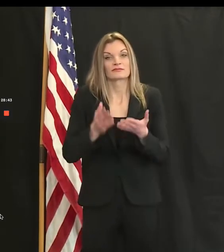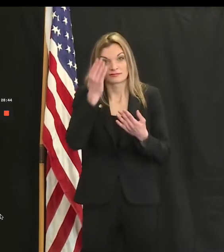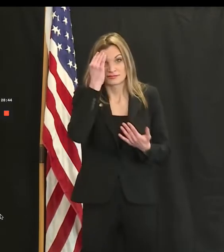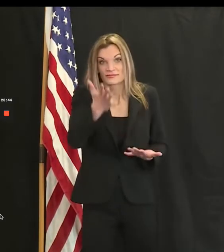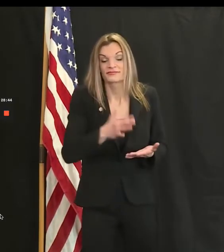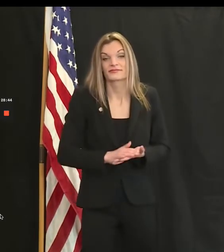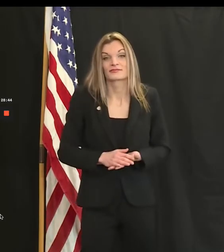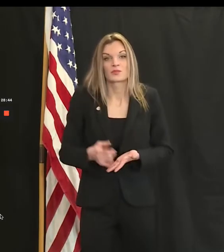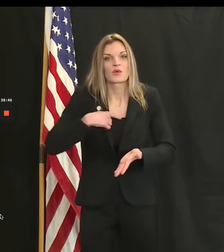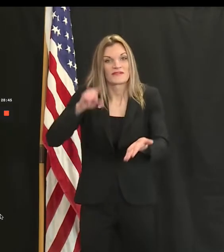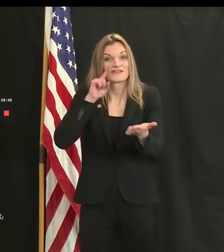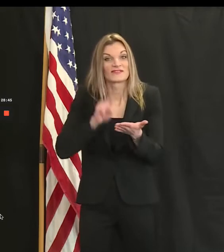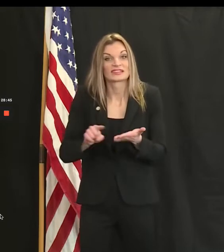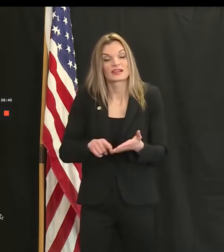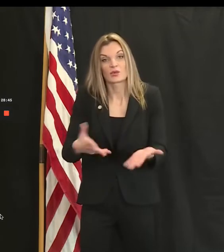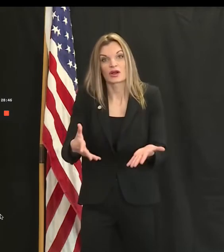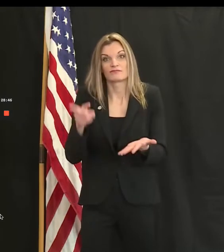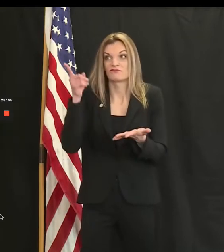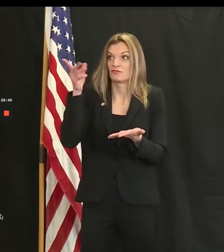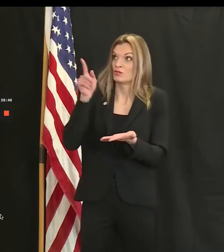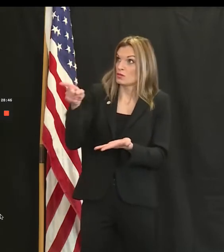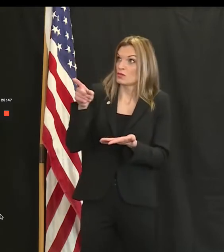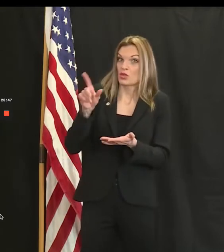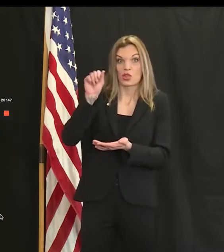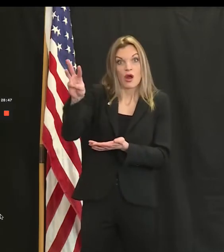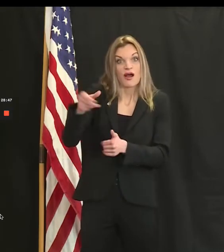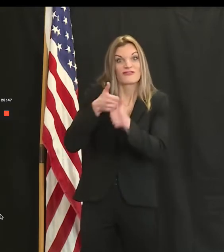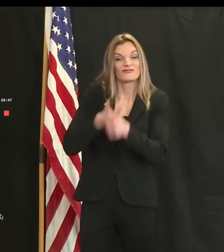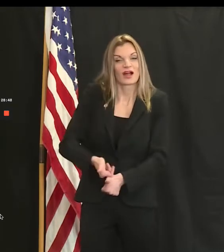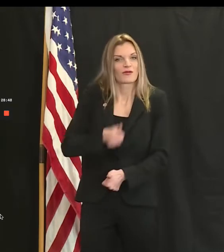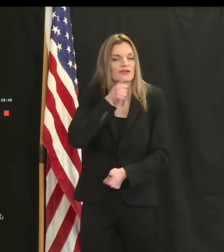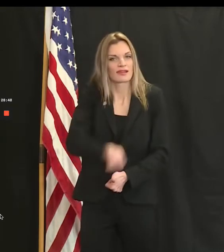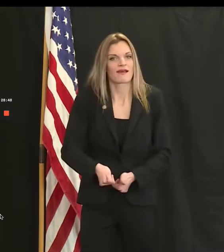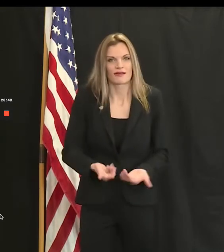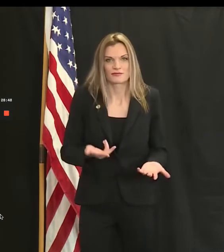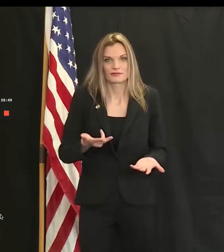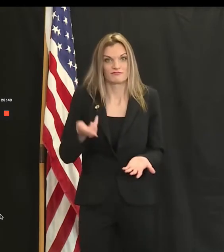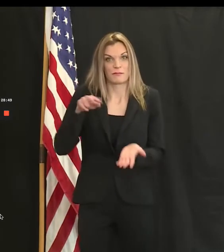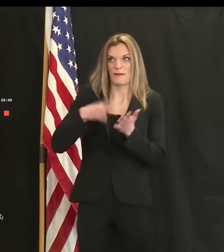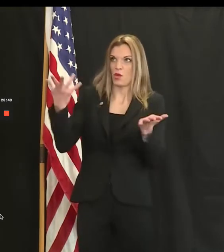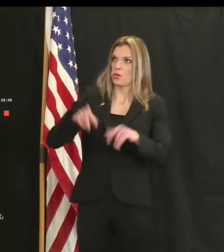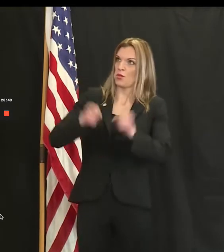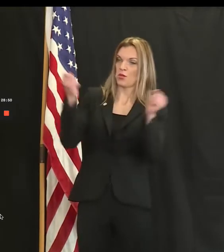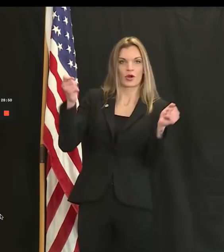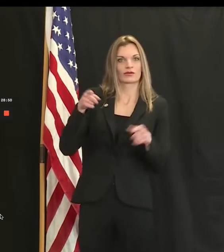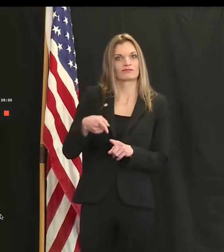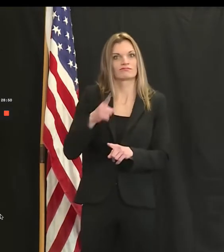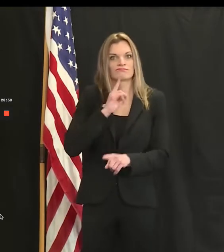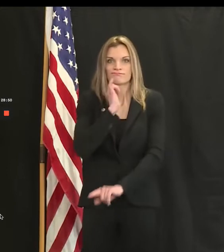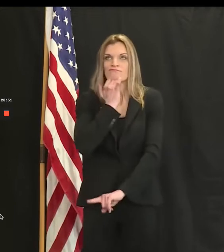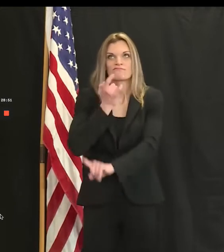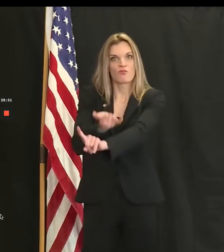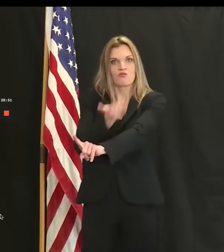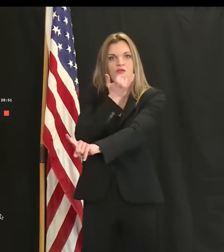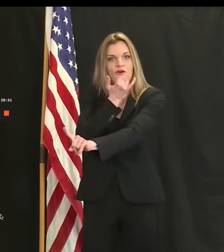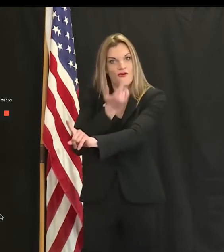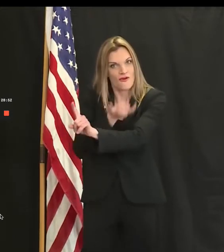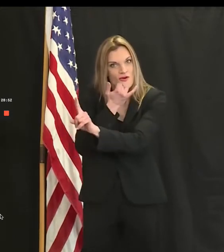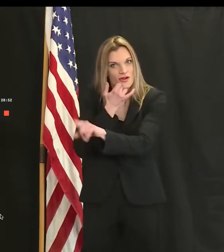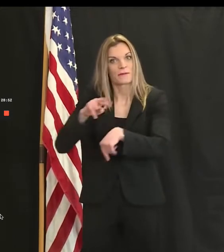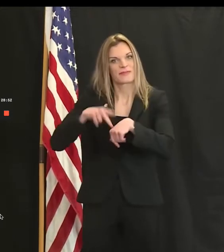we are investigating crimes. Our approach was simple, where we believed crimes were committed under the law, and the